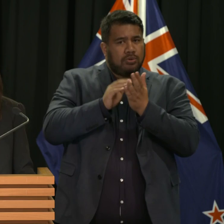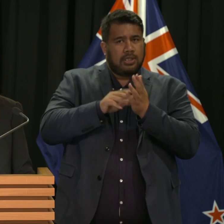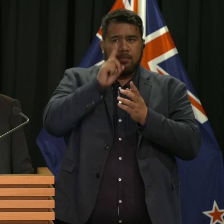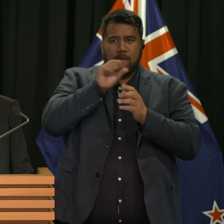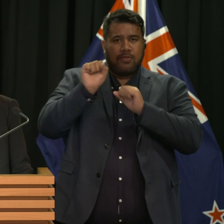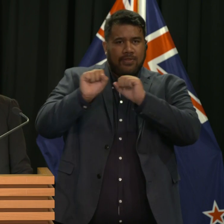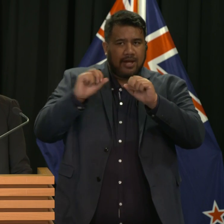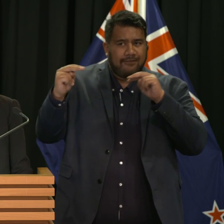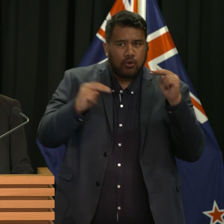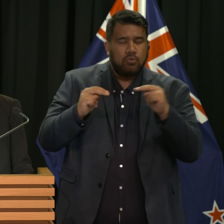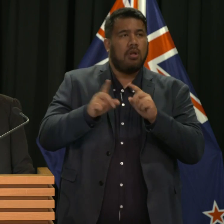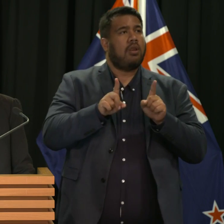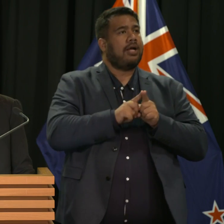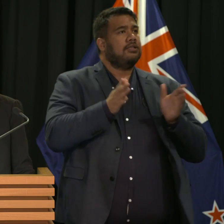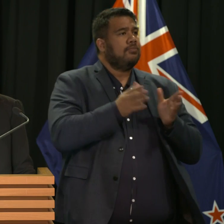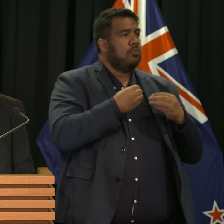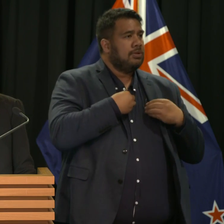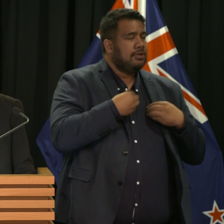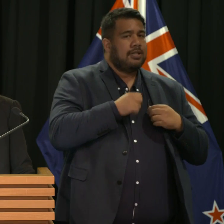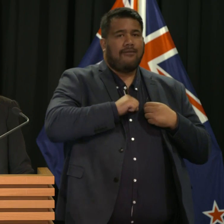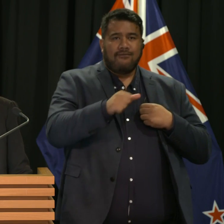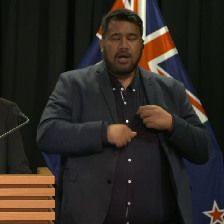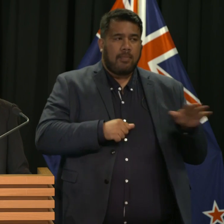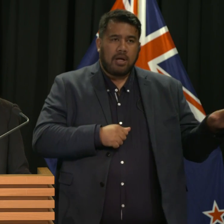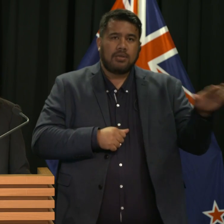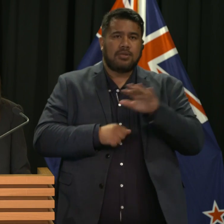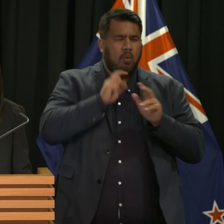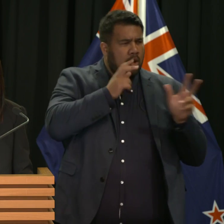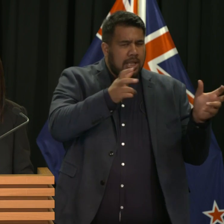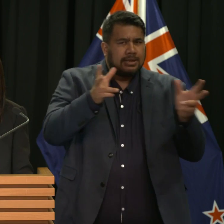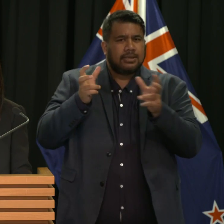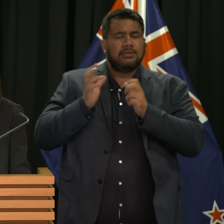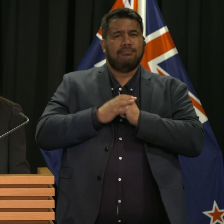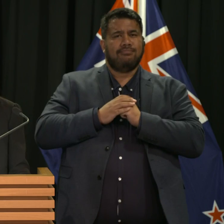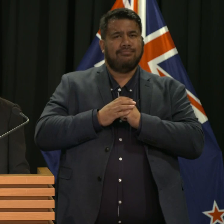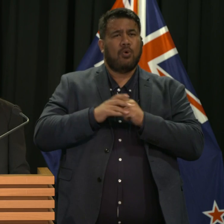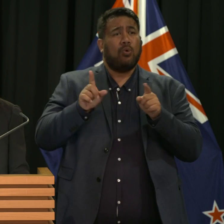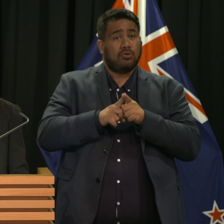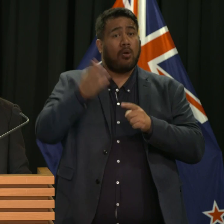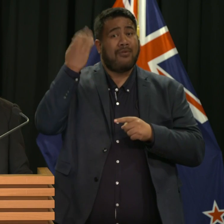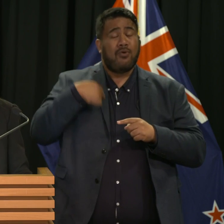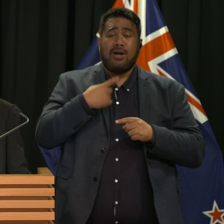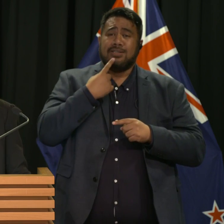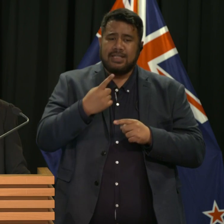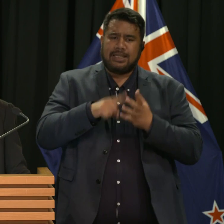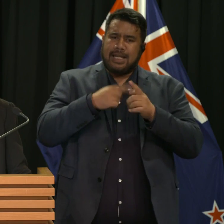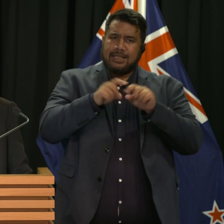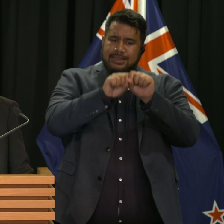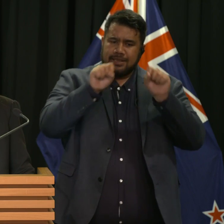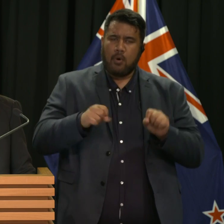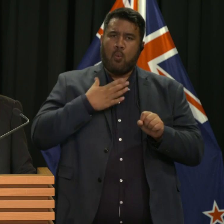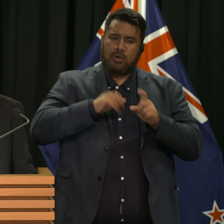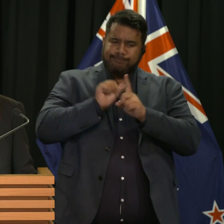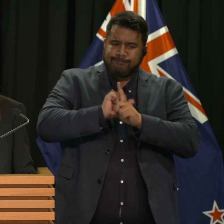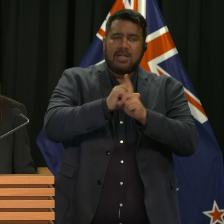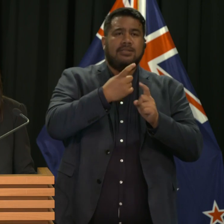our small businesses and farmers. I also made it clear our desire to keep our tax system simple and